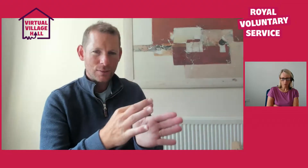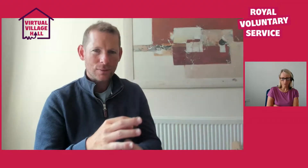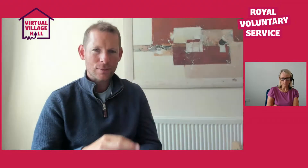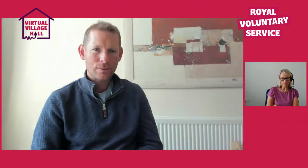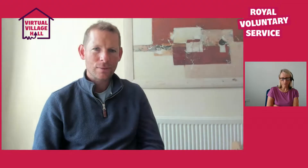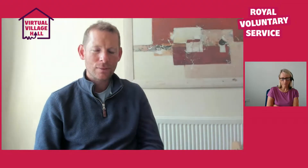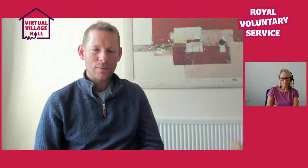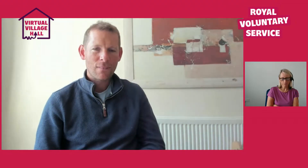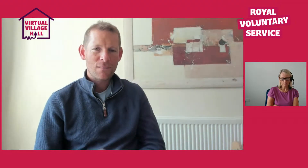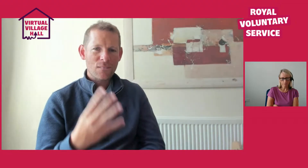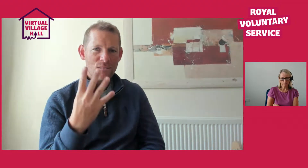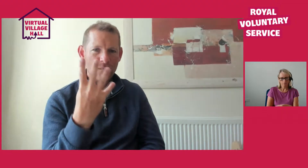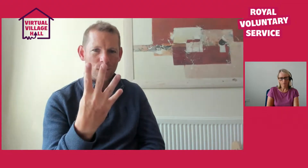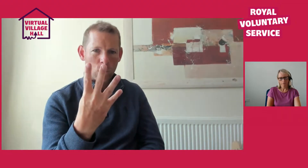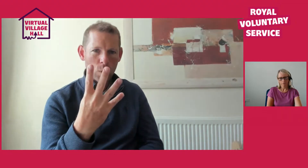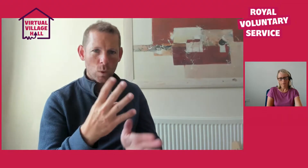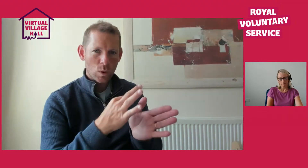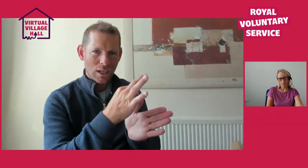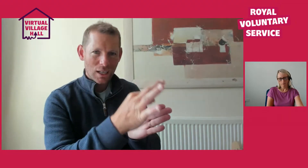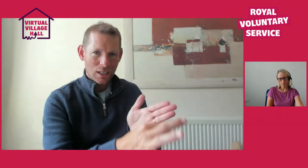3 hours,